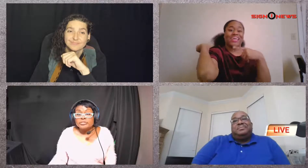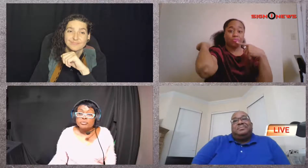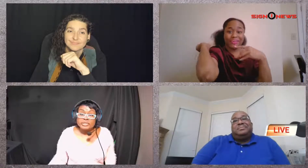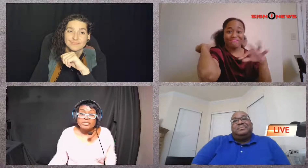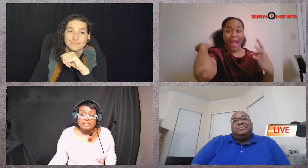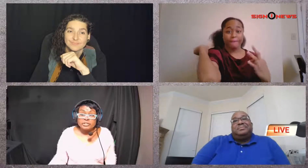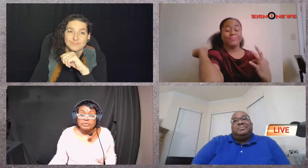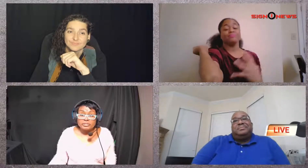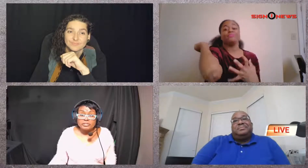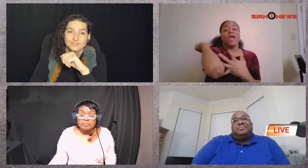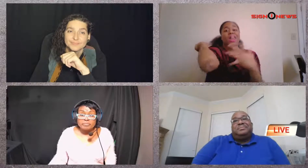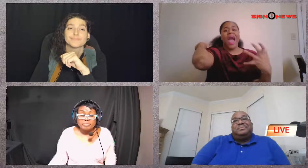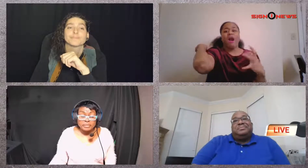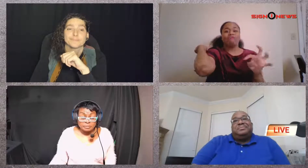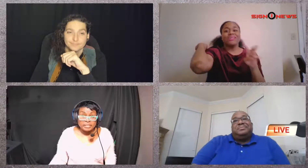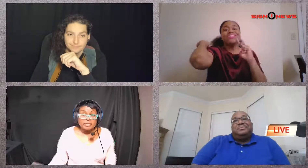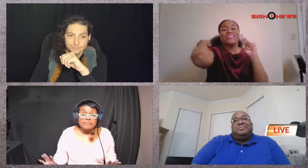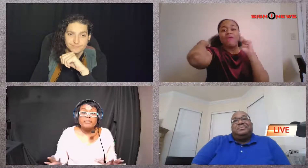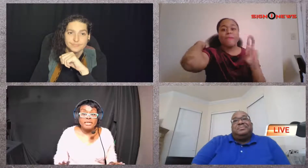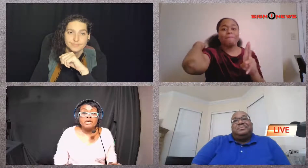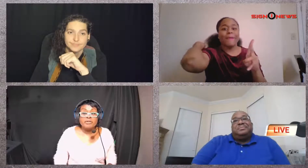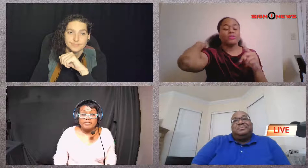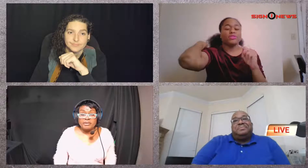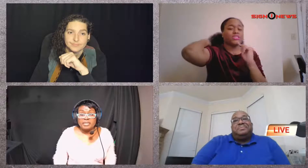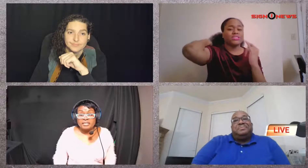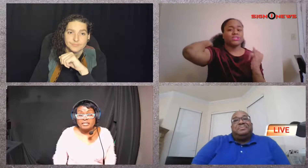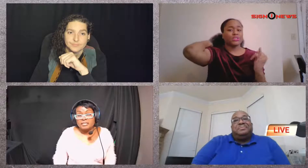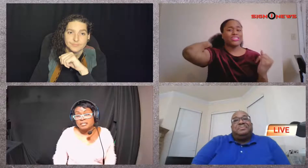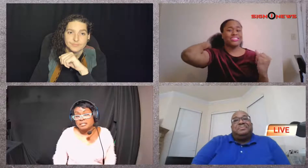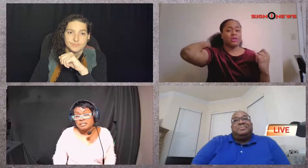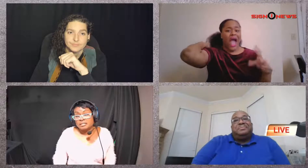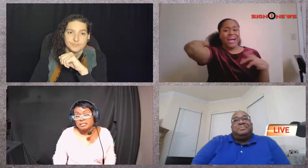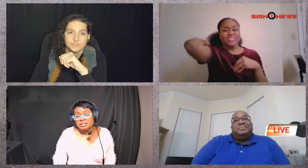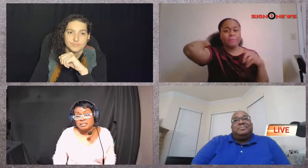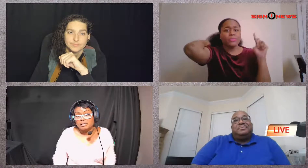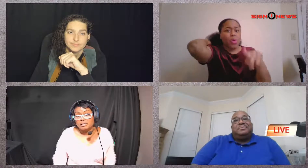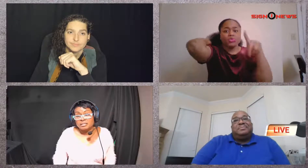As a deaf person with an additional disability from a hearing family,